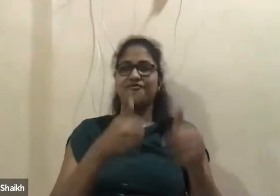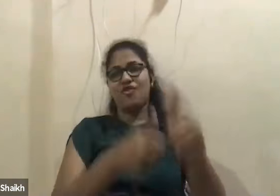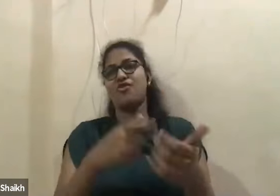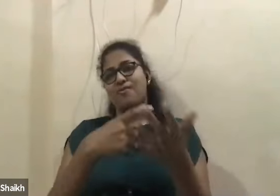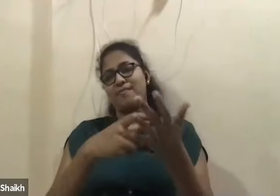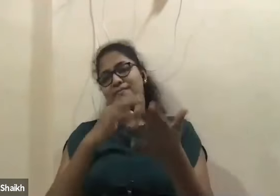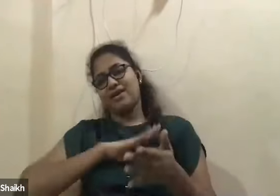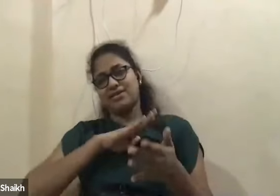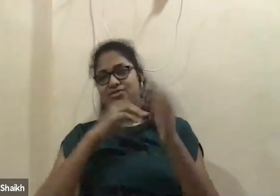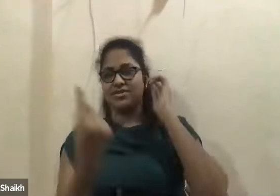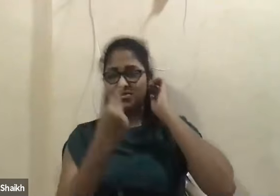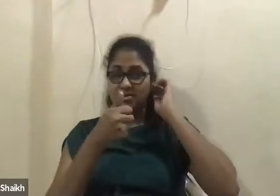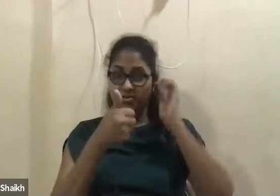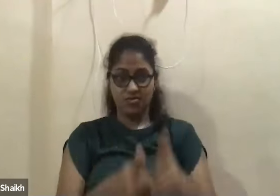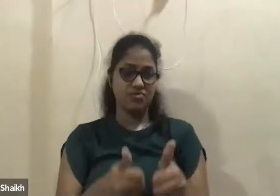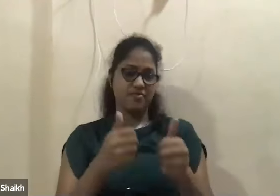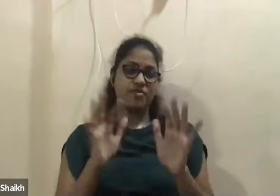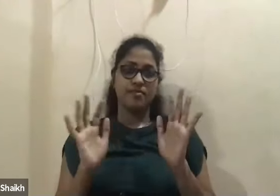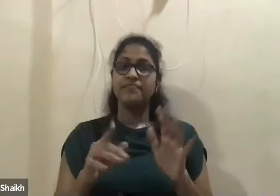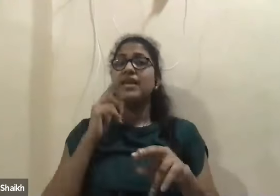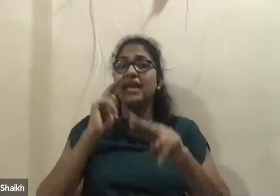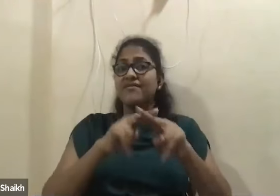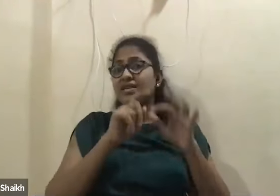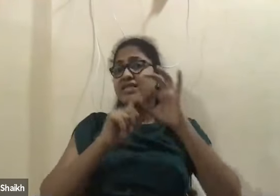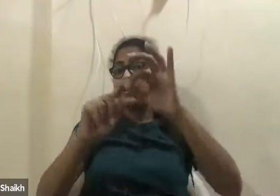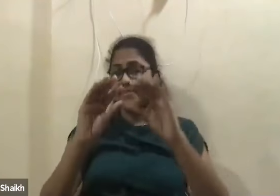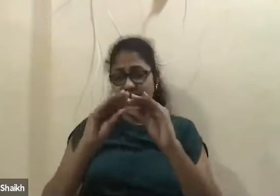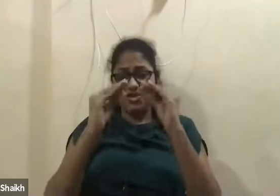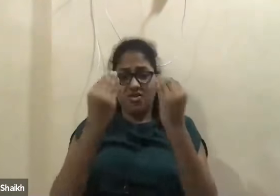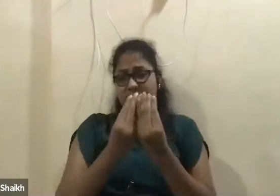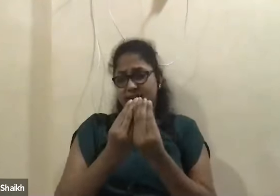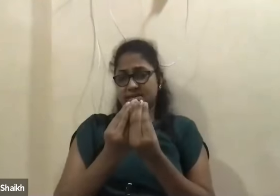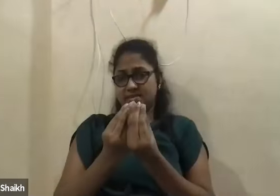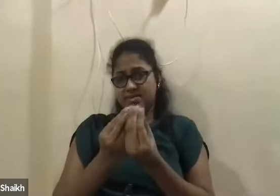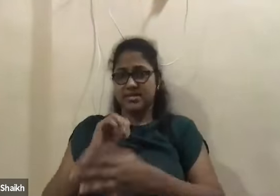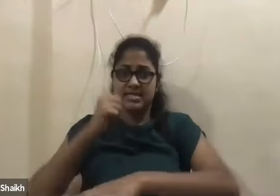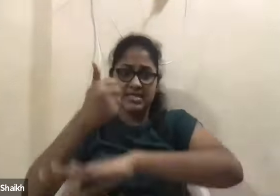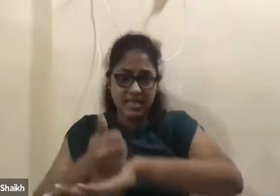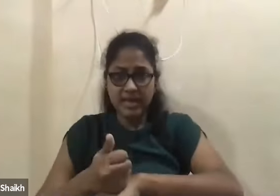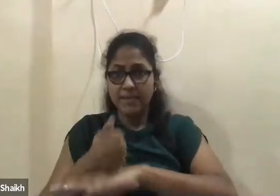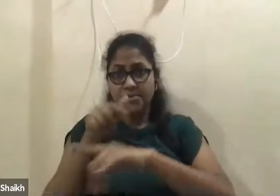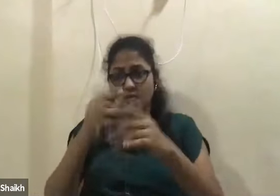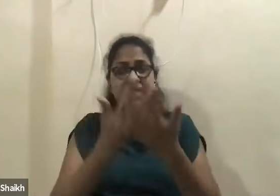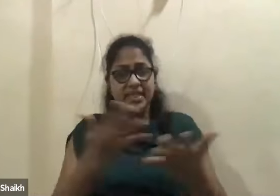and okay, you can't transfer again the transfer. You can't transfer the property to trust directly.